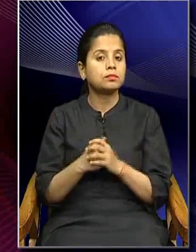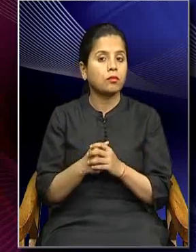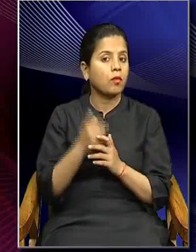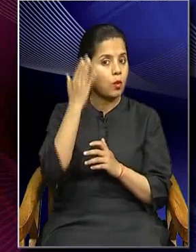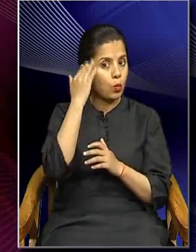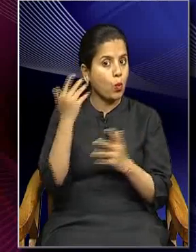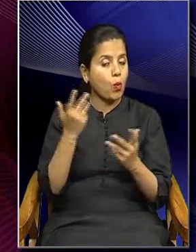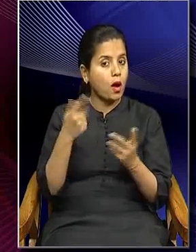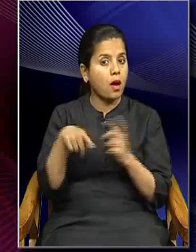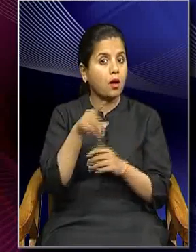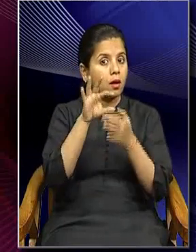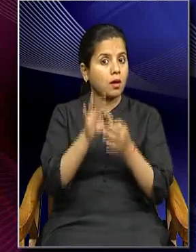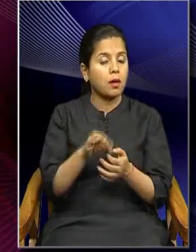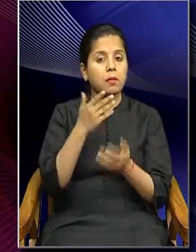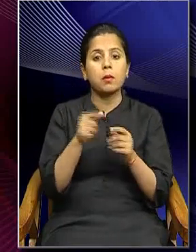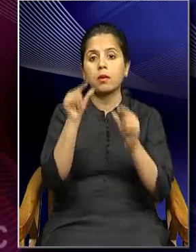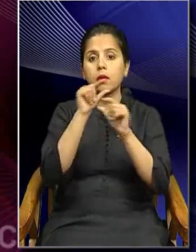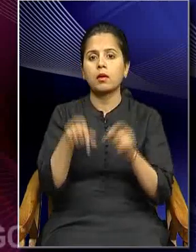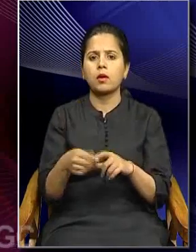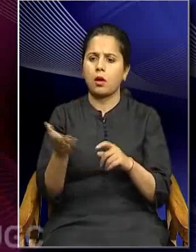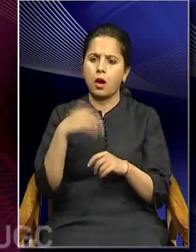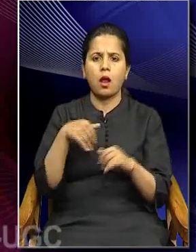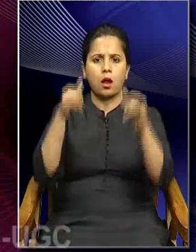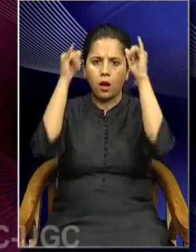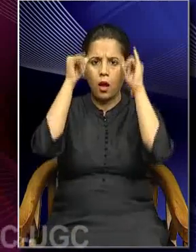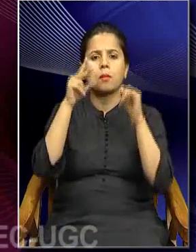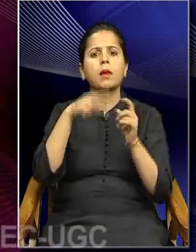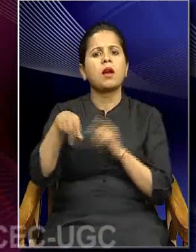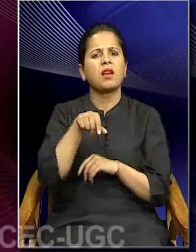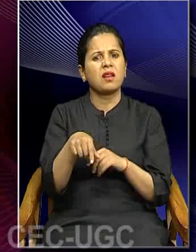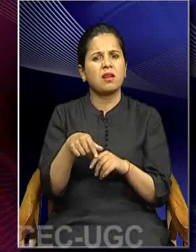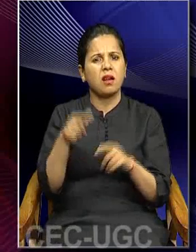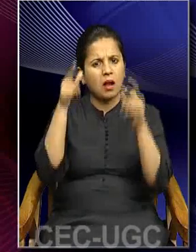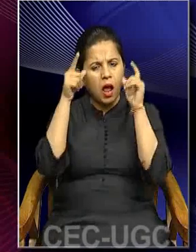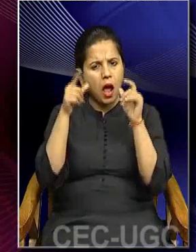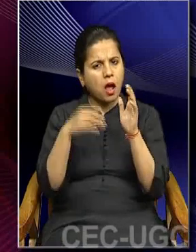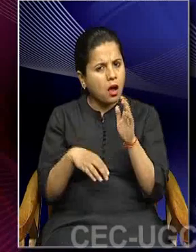Because in that case, the sentence bring a cow would mean bring cowness.